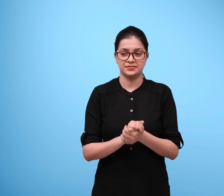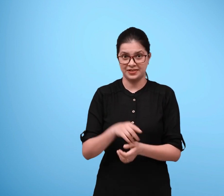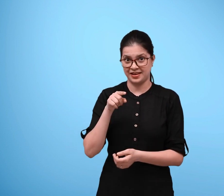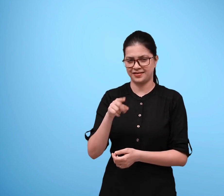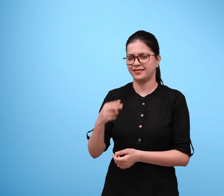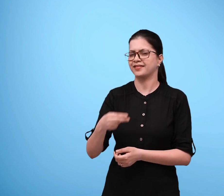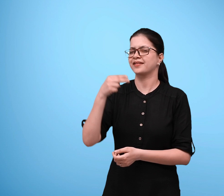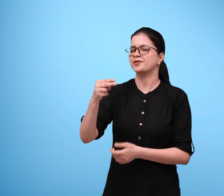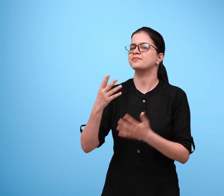the metric system.